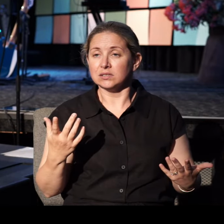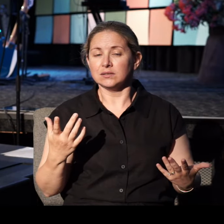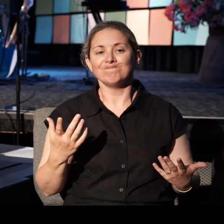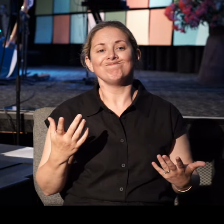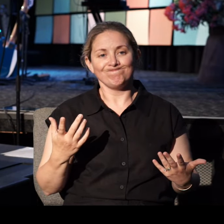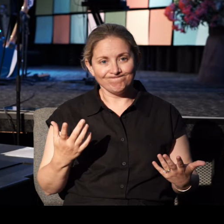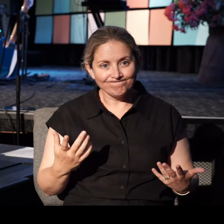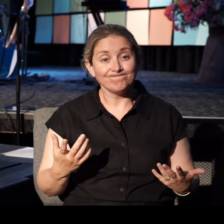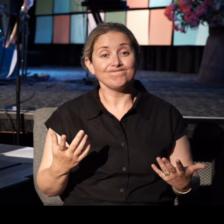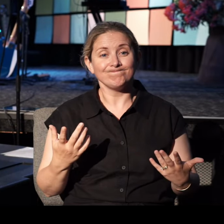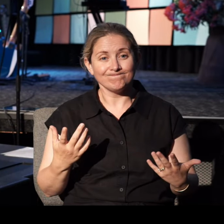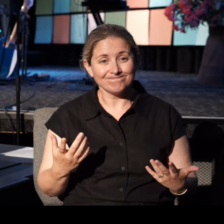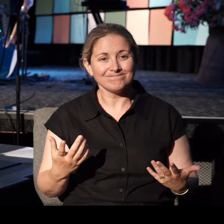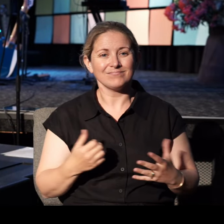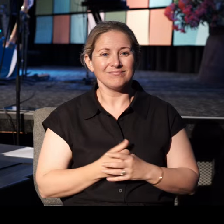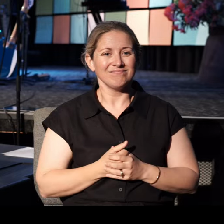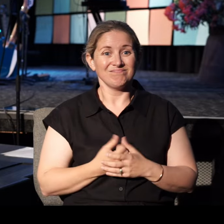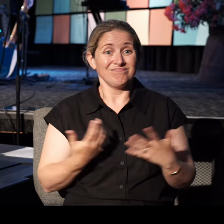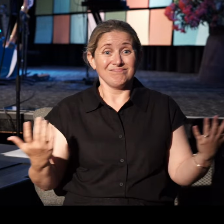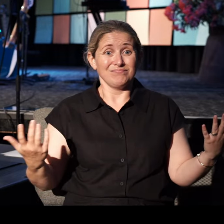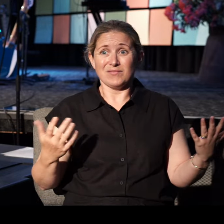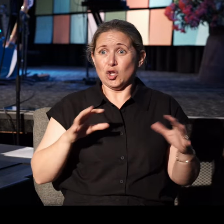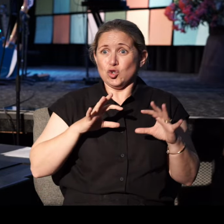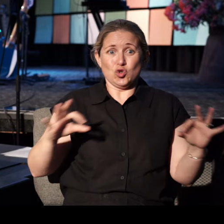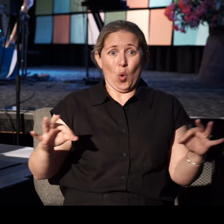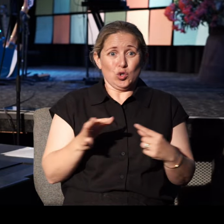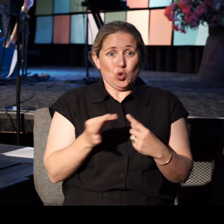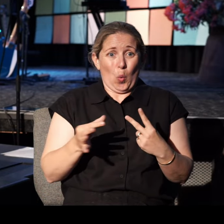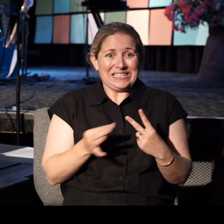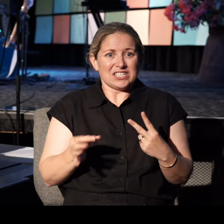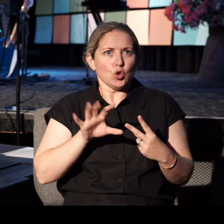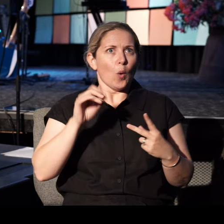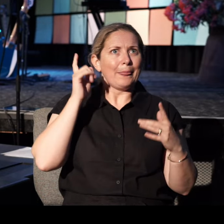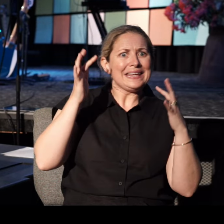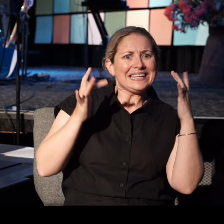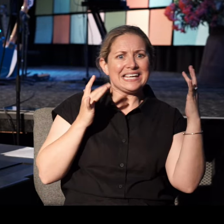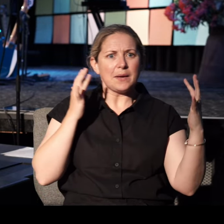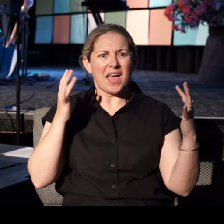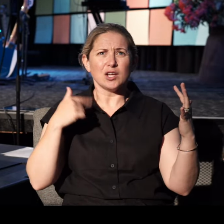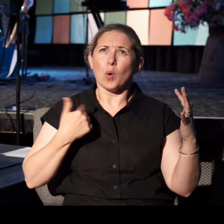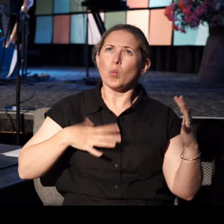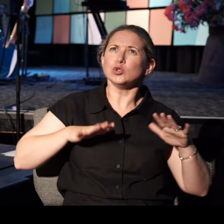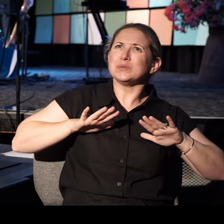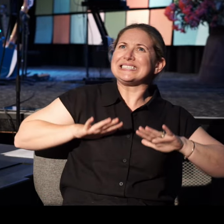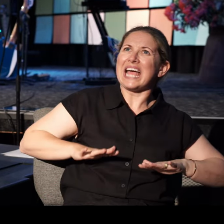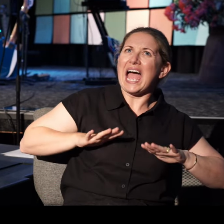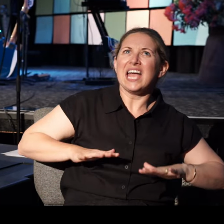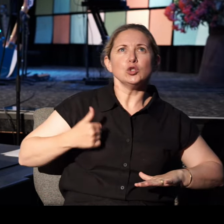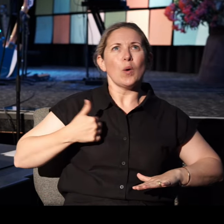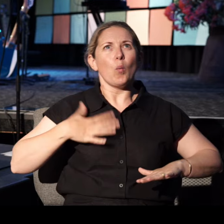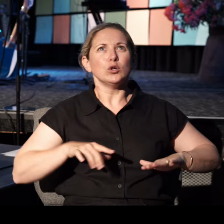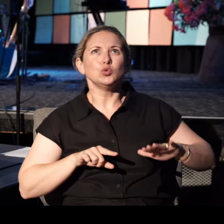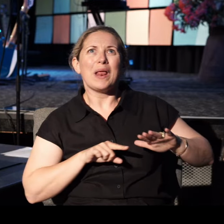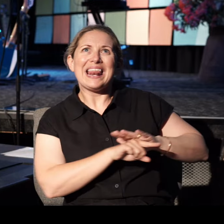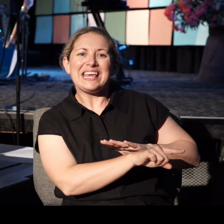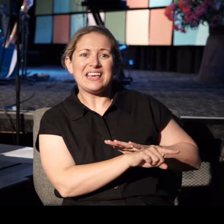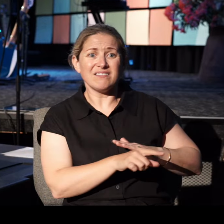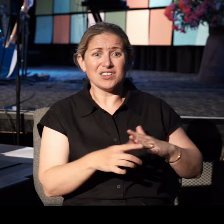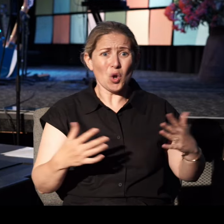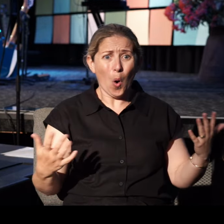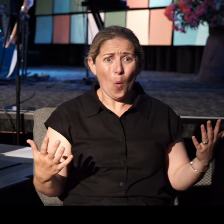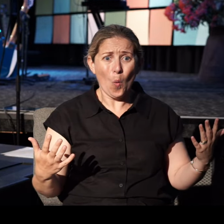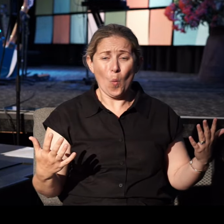essential, not even a choice. It's not like you have to choose to have this thing happen to you. It just